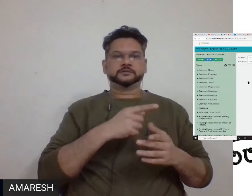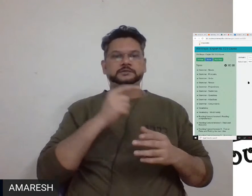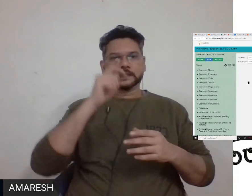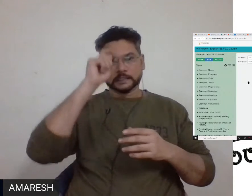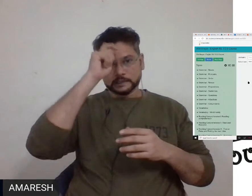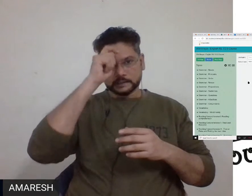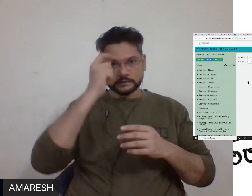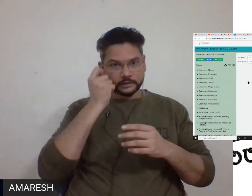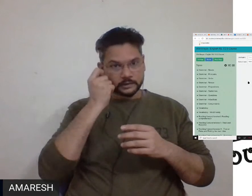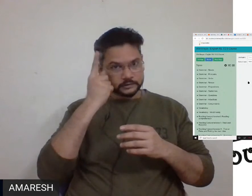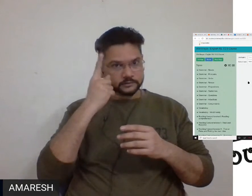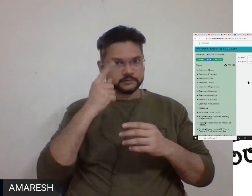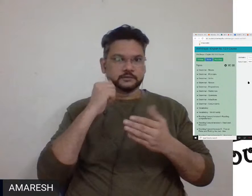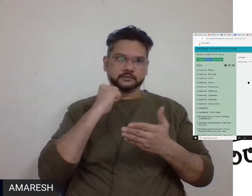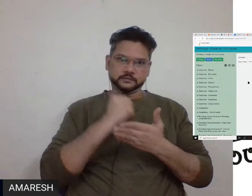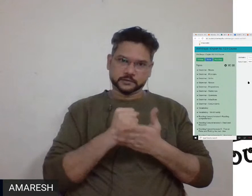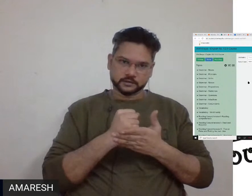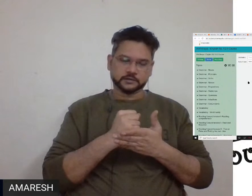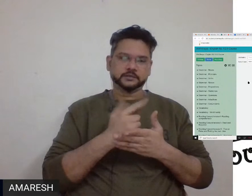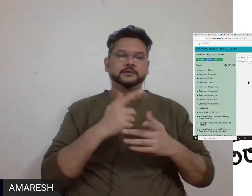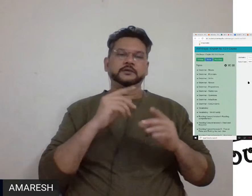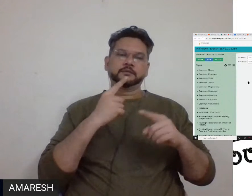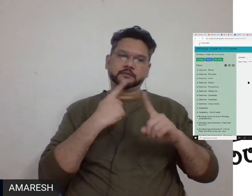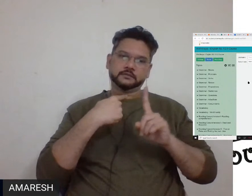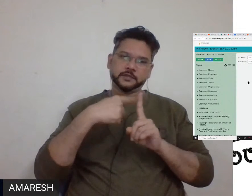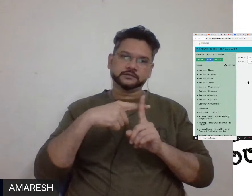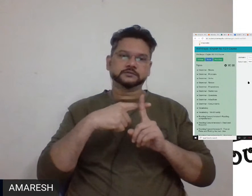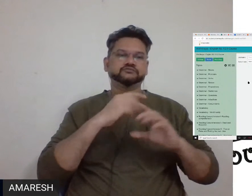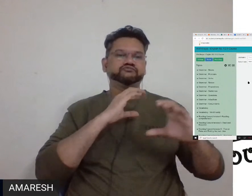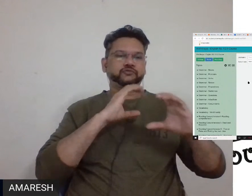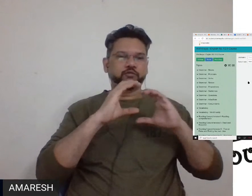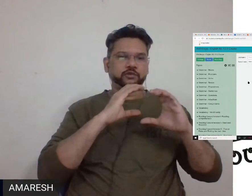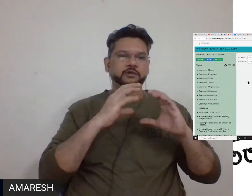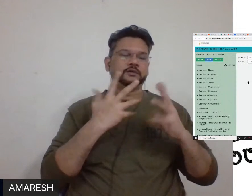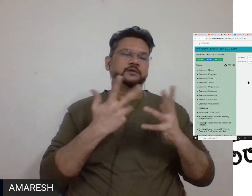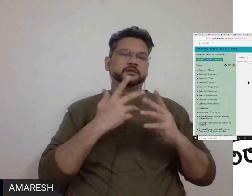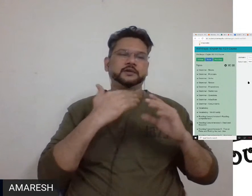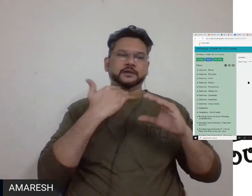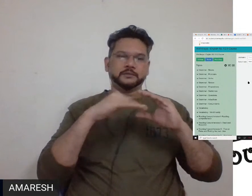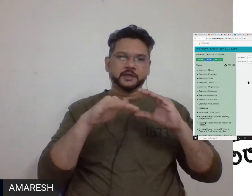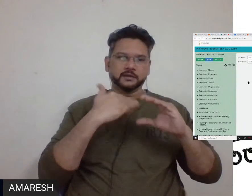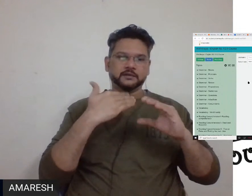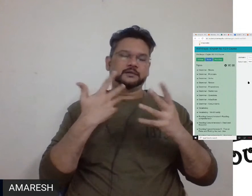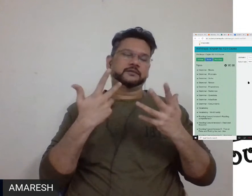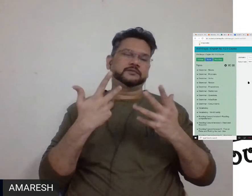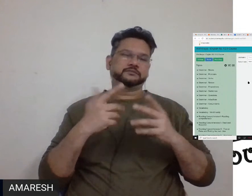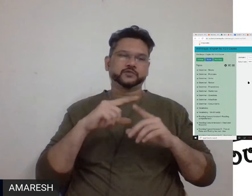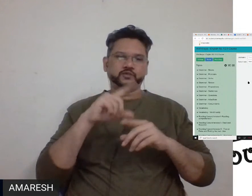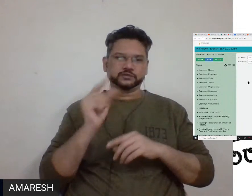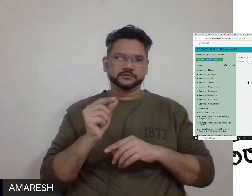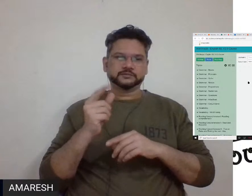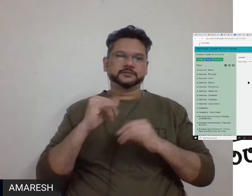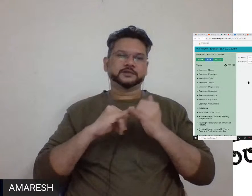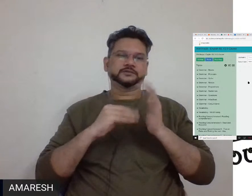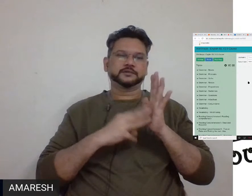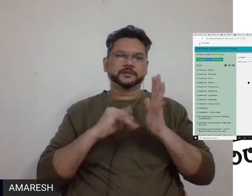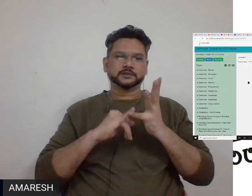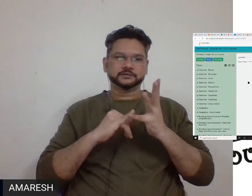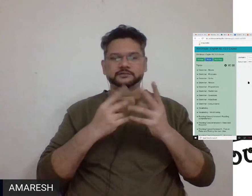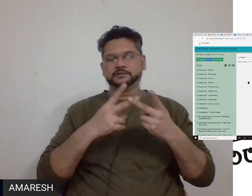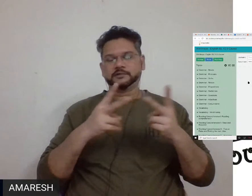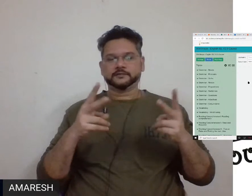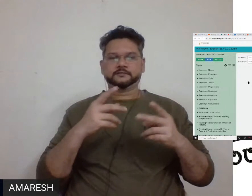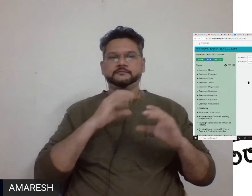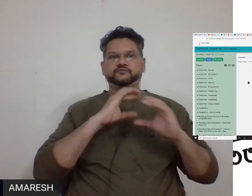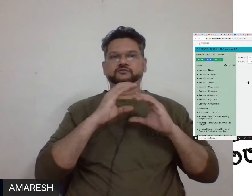English, and they should also communicate through email, through WhatsApp, through SMS, and everything, right? So their understanding